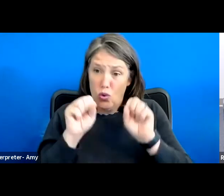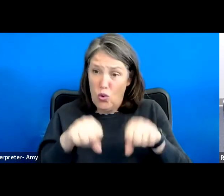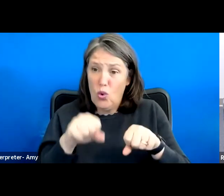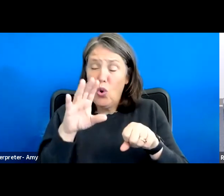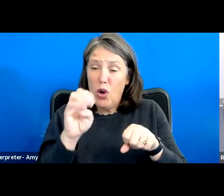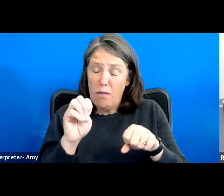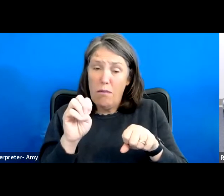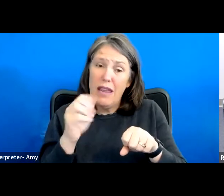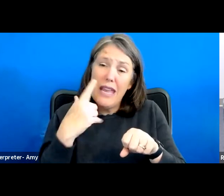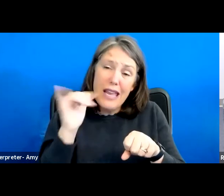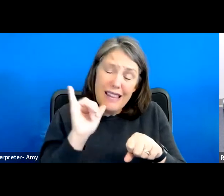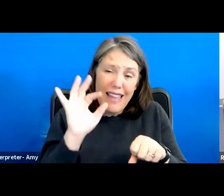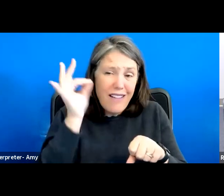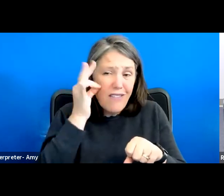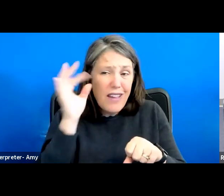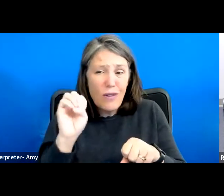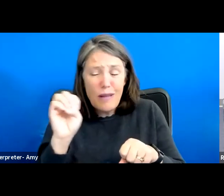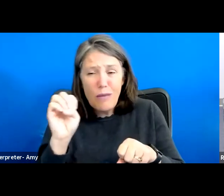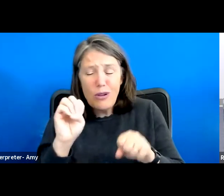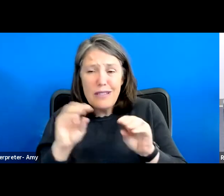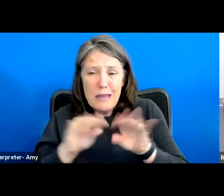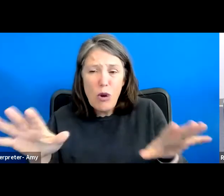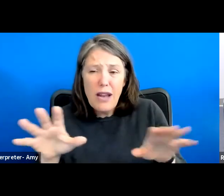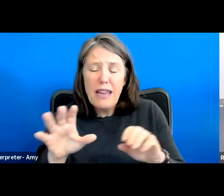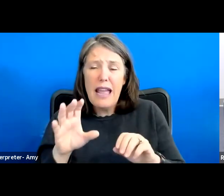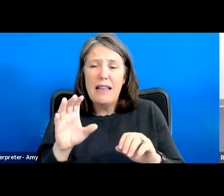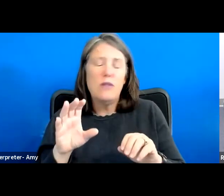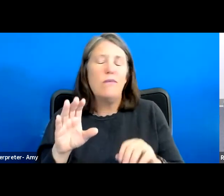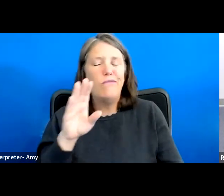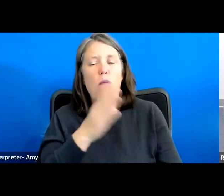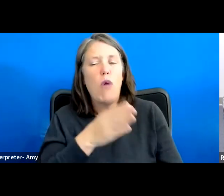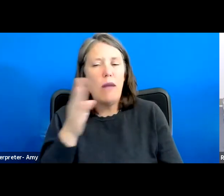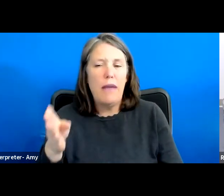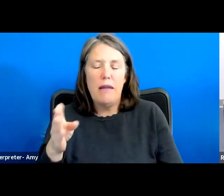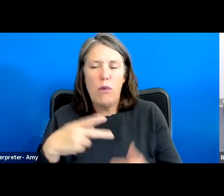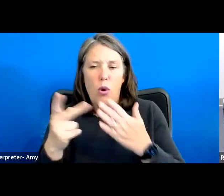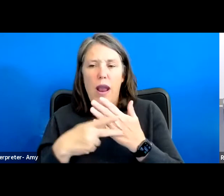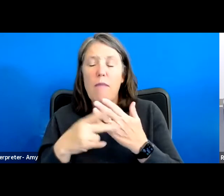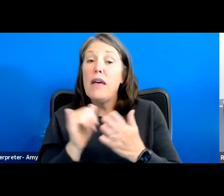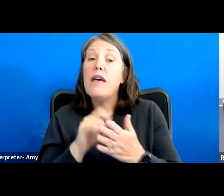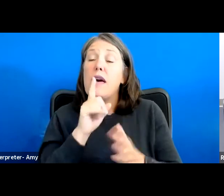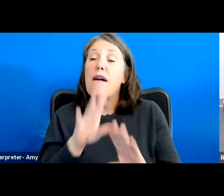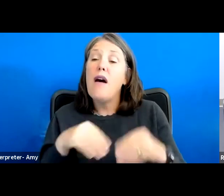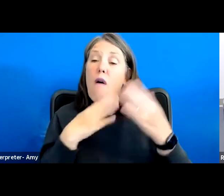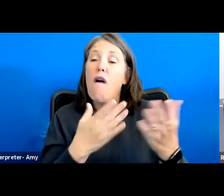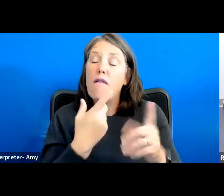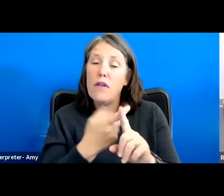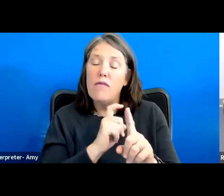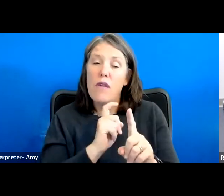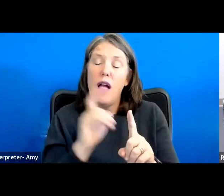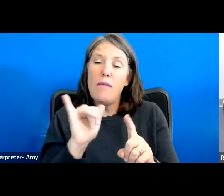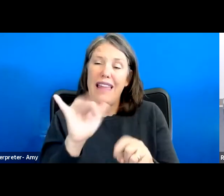be like the Federal Emergency Broadcast or Broadband Program that's offered from